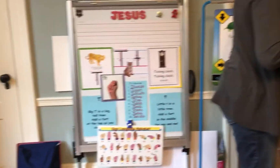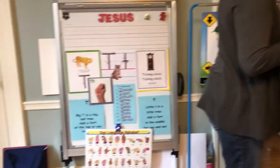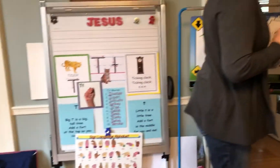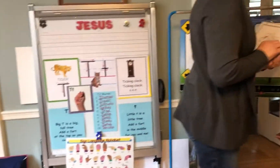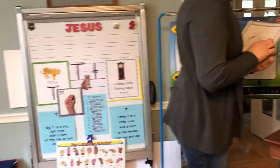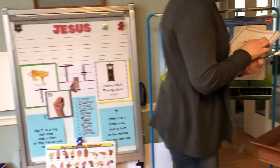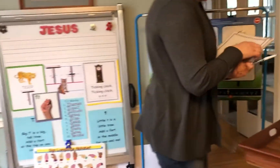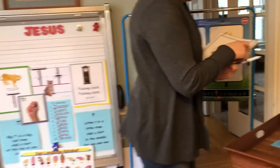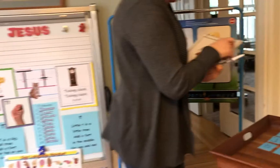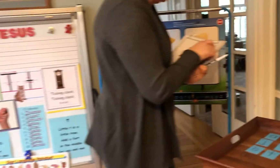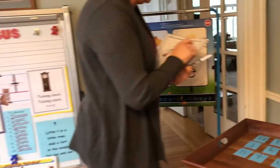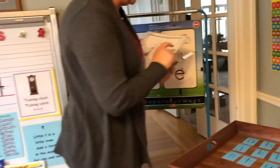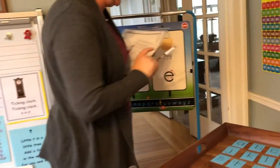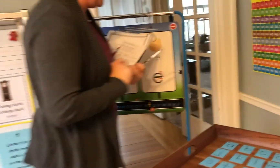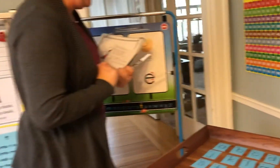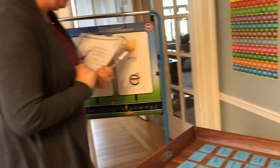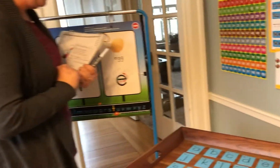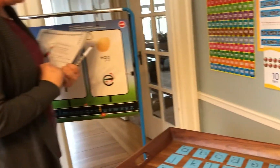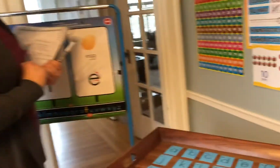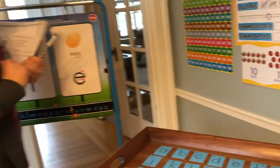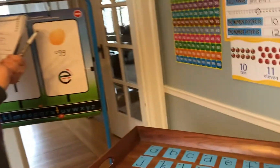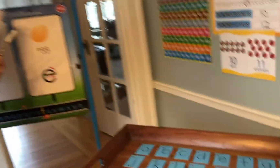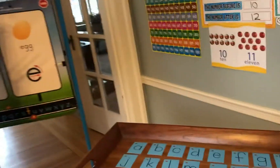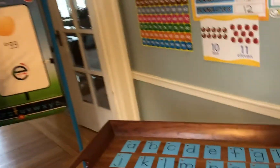can build some words.